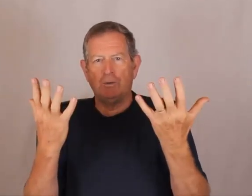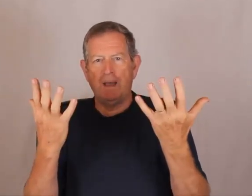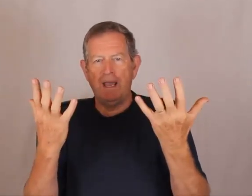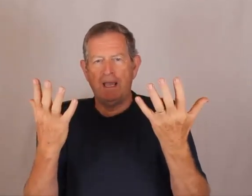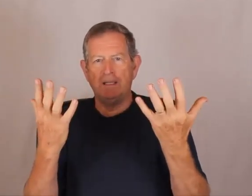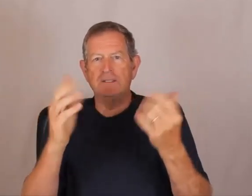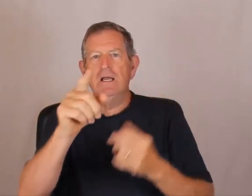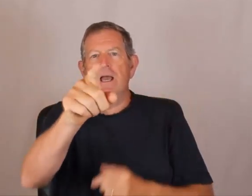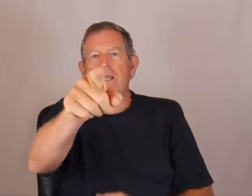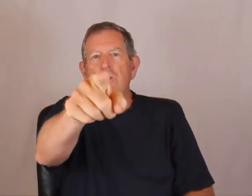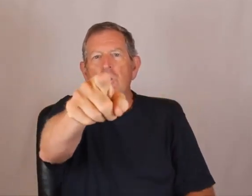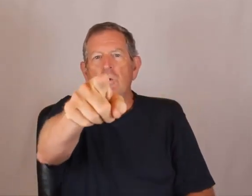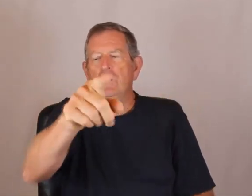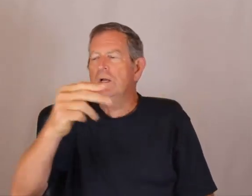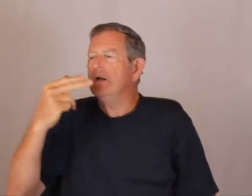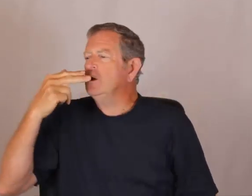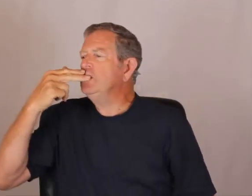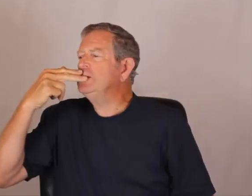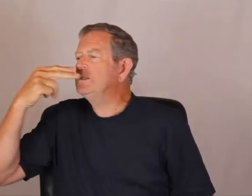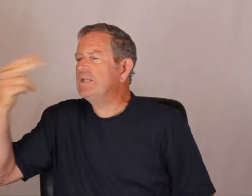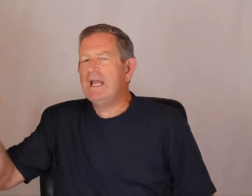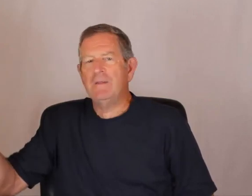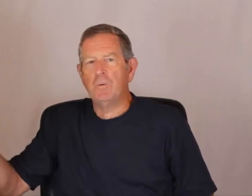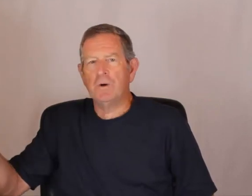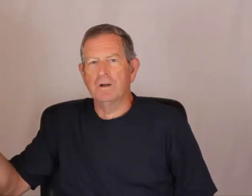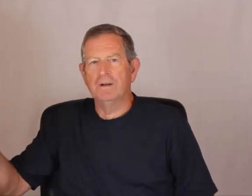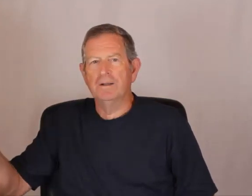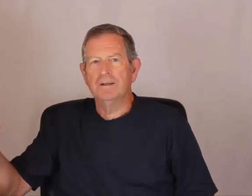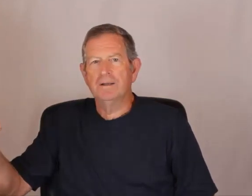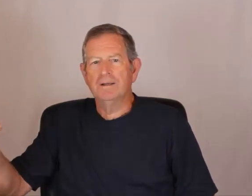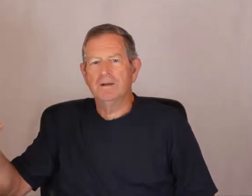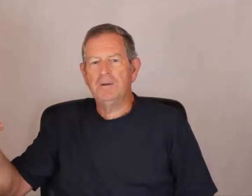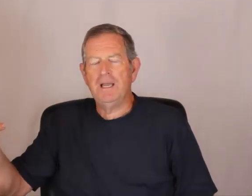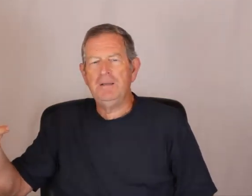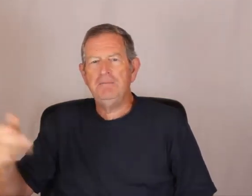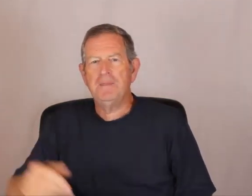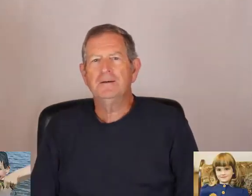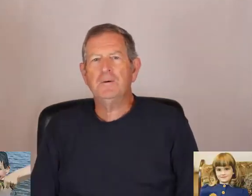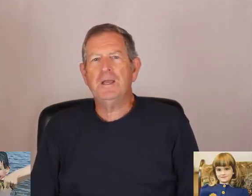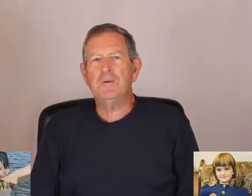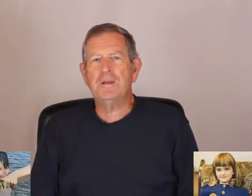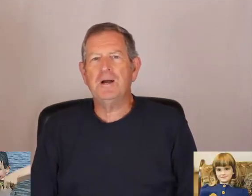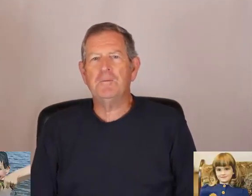my hands, and you say the word. Okay? Okay, here we go.